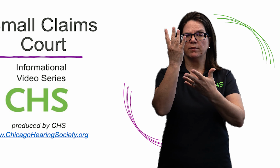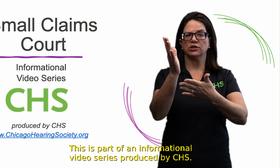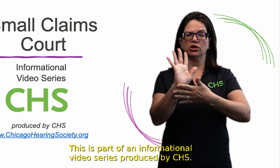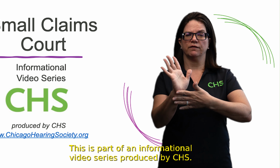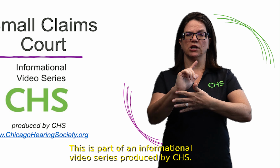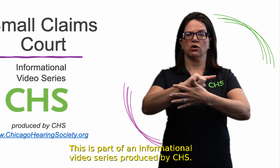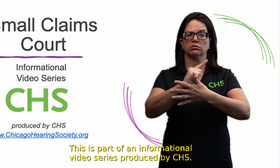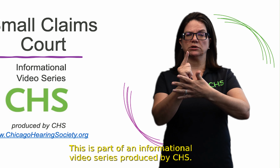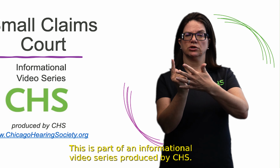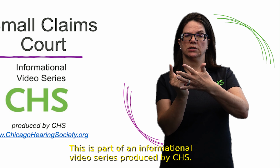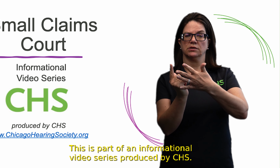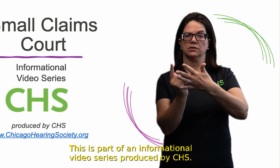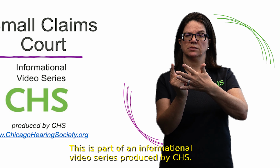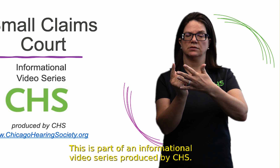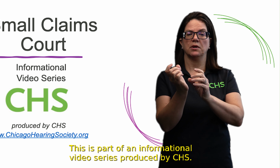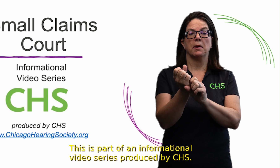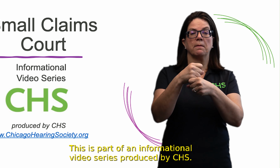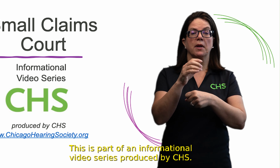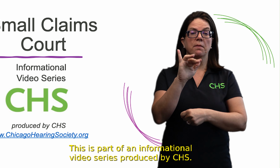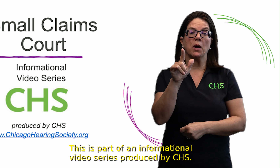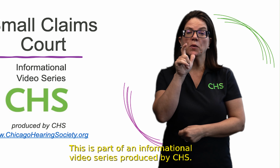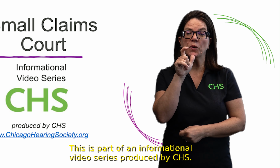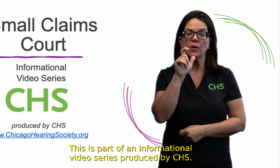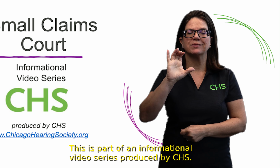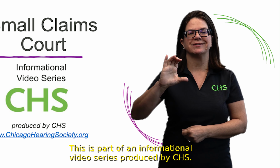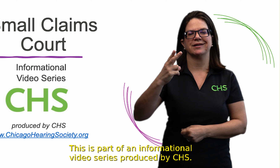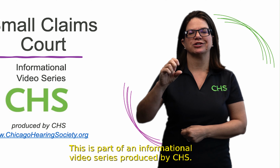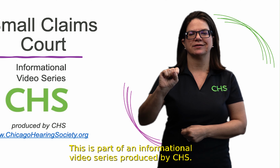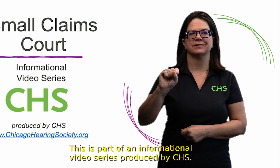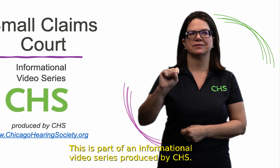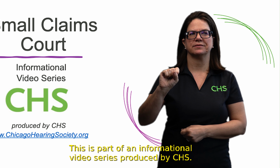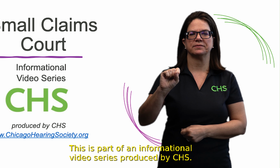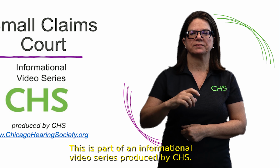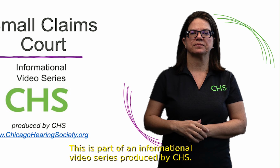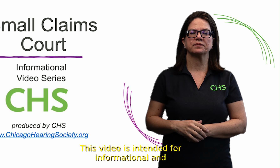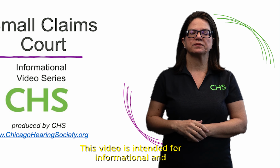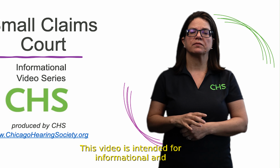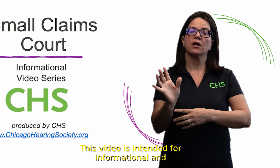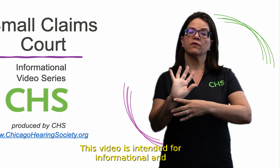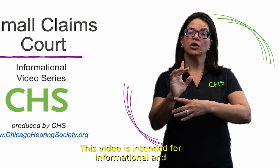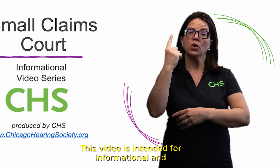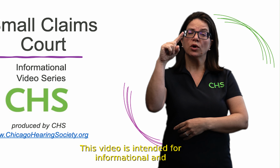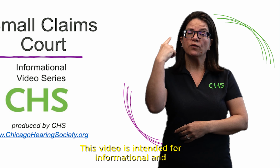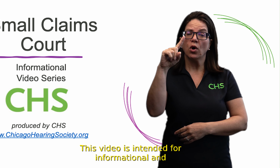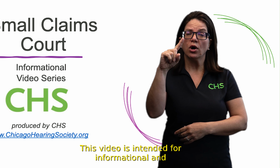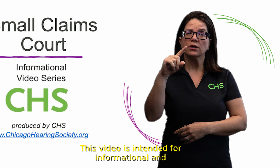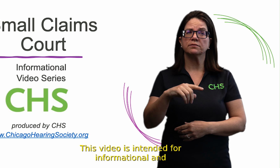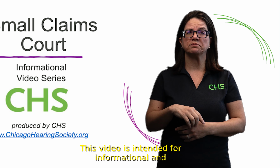This is part of an informational video series produced by CHS. This video is intended for